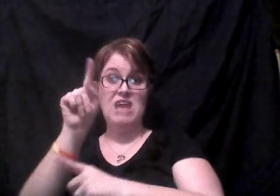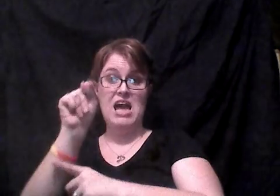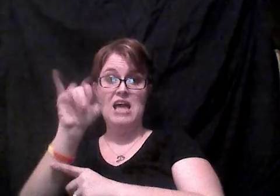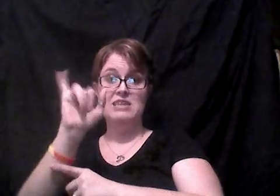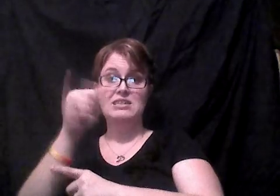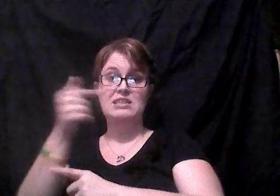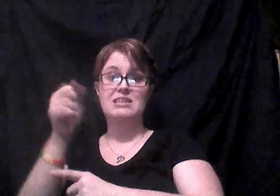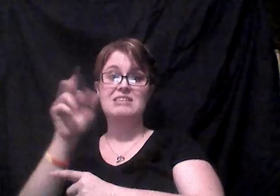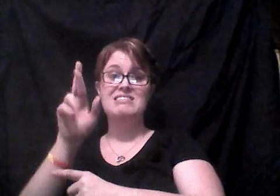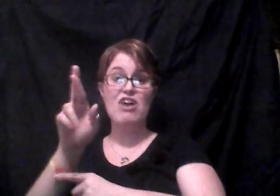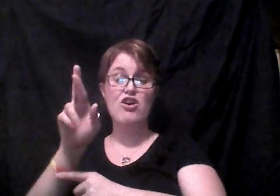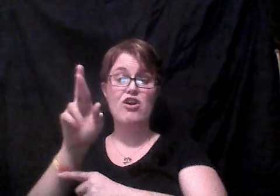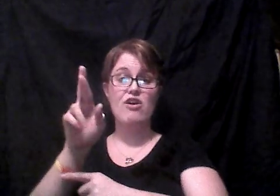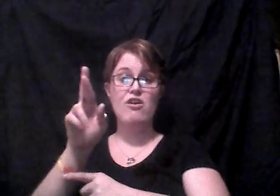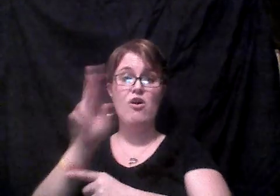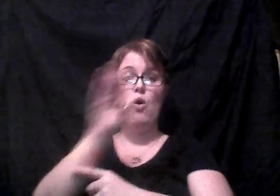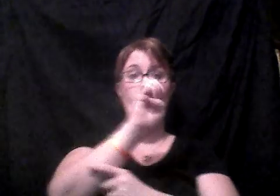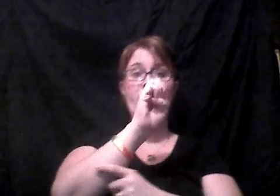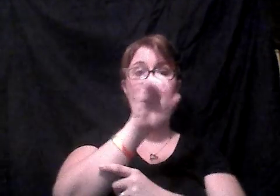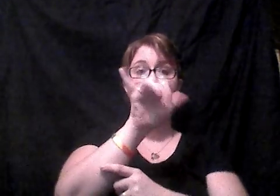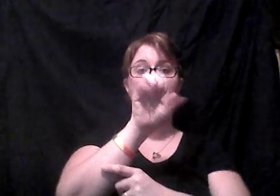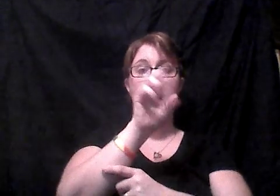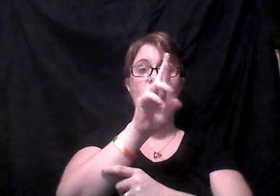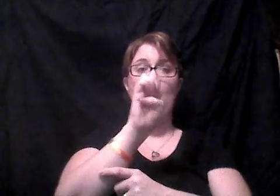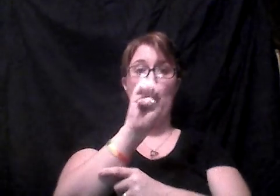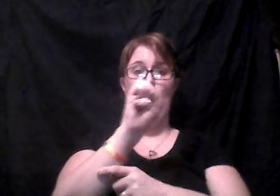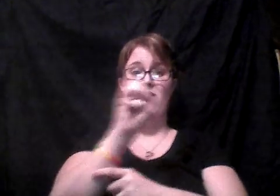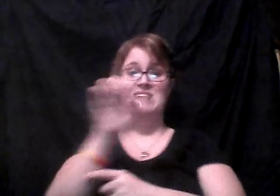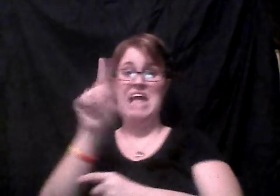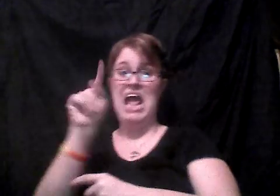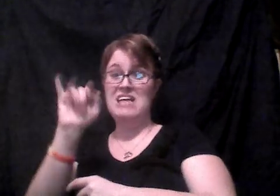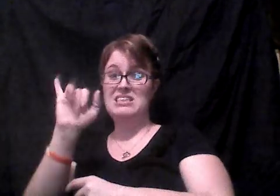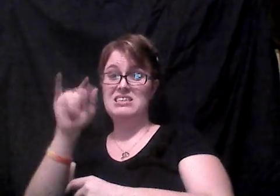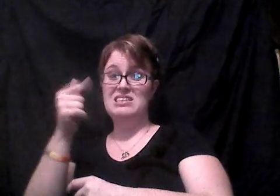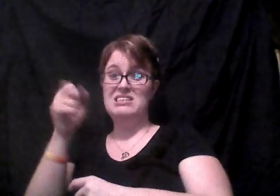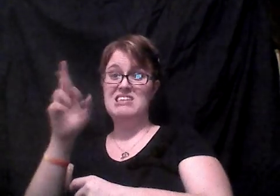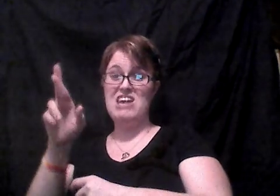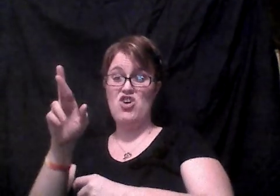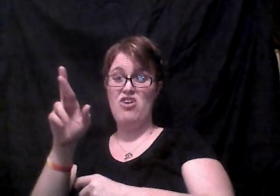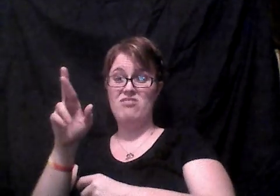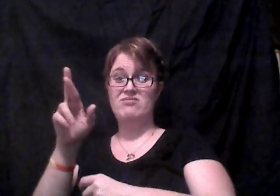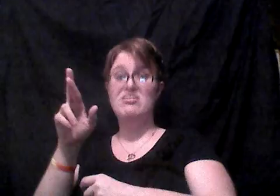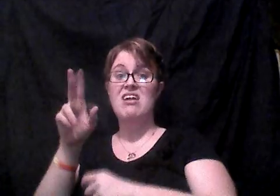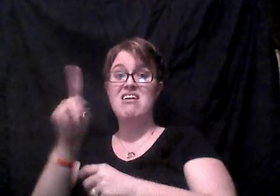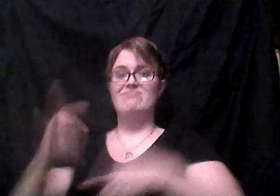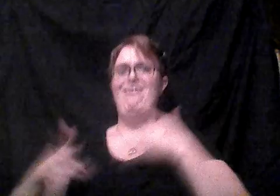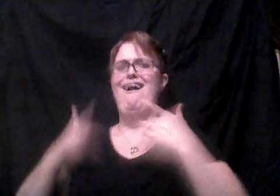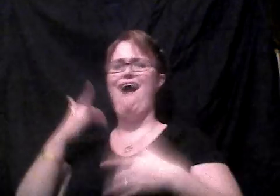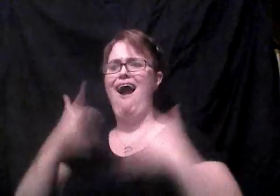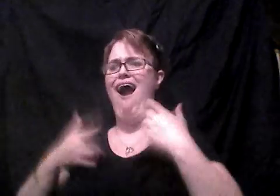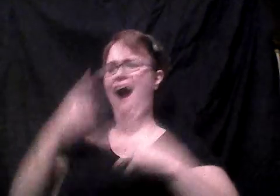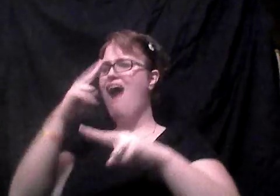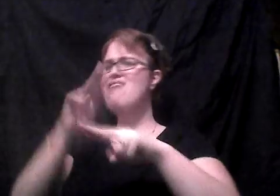they're enthusiastic, and they have fun. And never, ever underestimate the importance of having fun. I